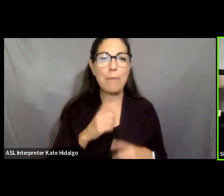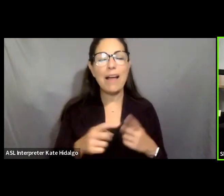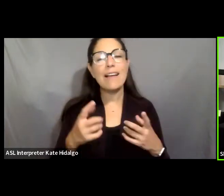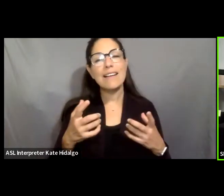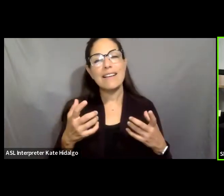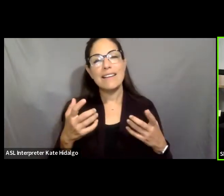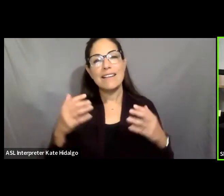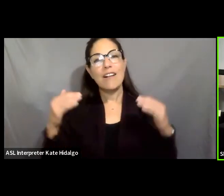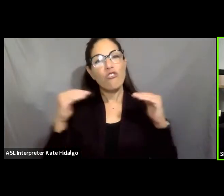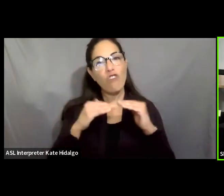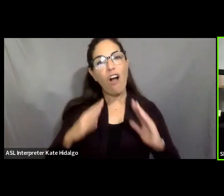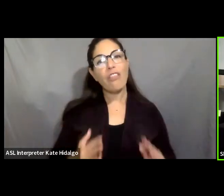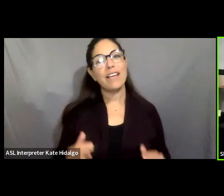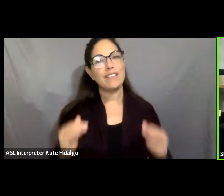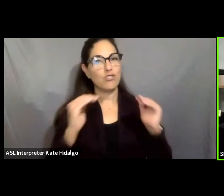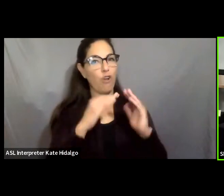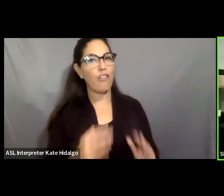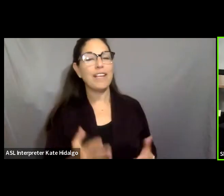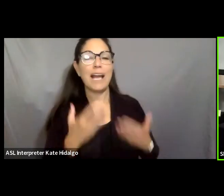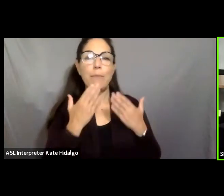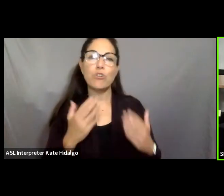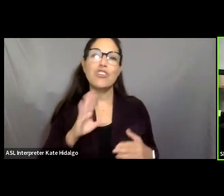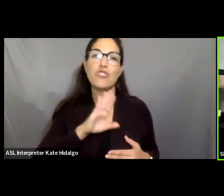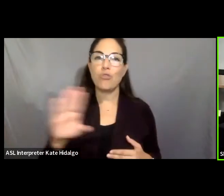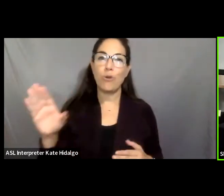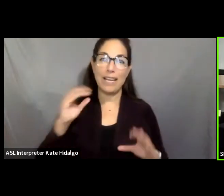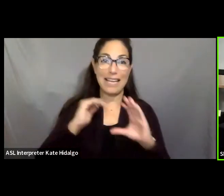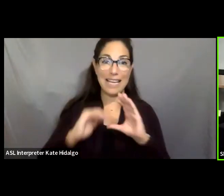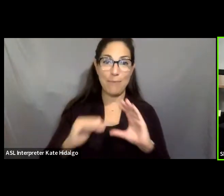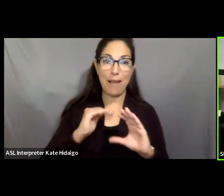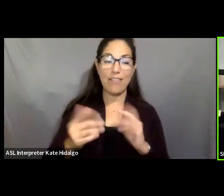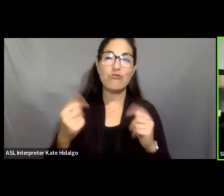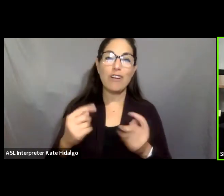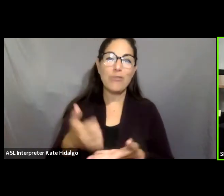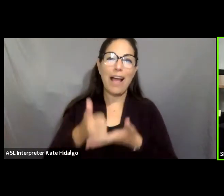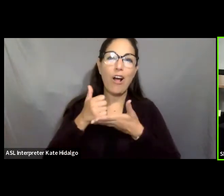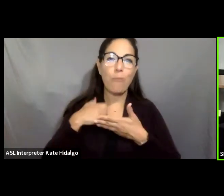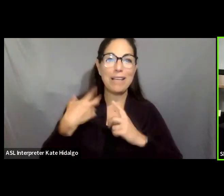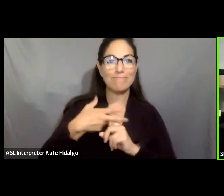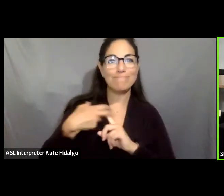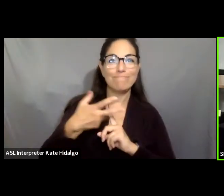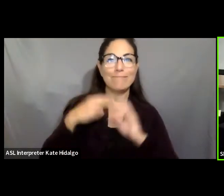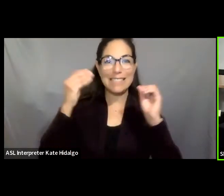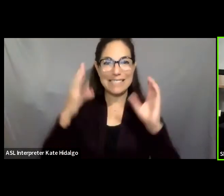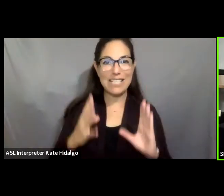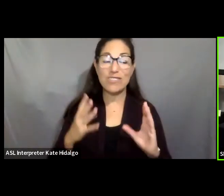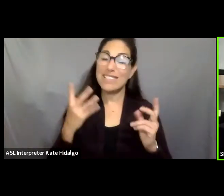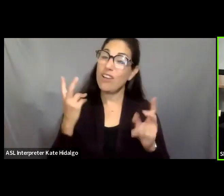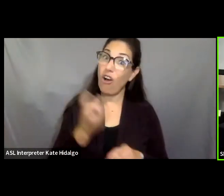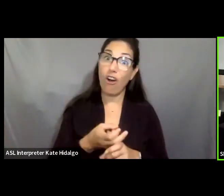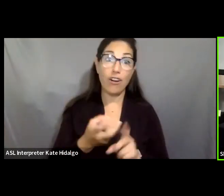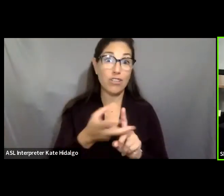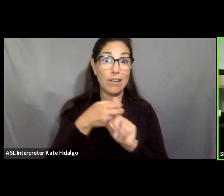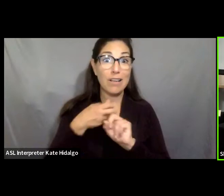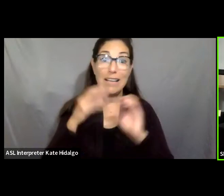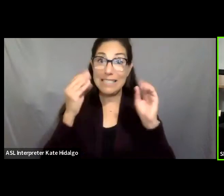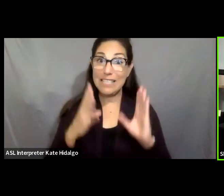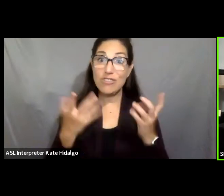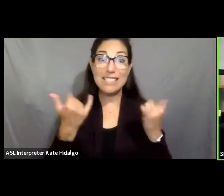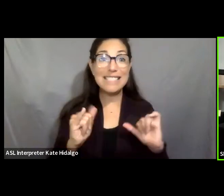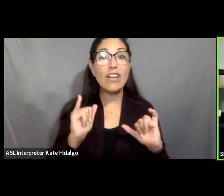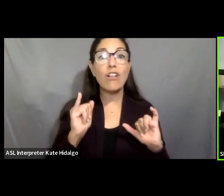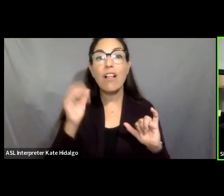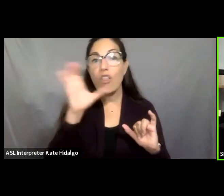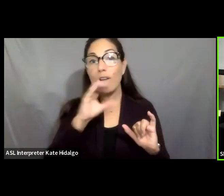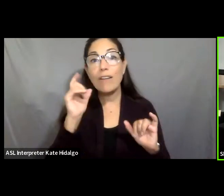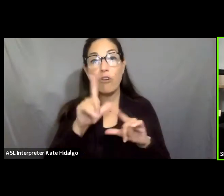a colleague to colleague, I really appreciated your email and trying to help me out getting teachers, because it is hard to get teachers, and I'm still looking for a bilingual teacher. If